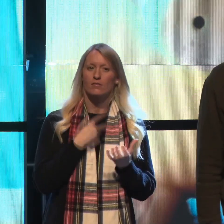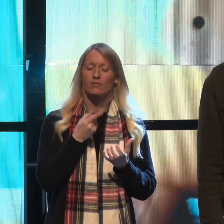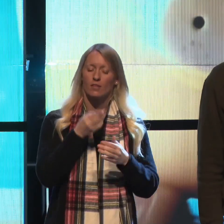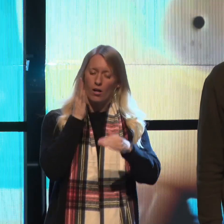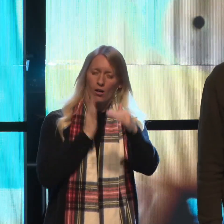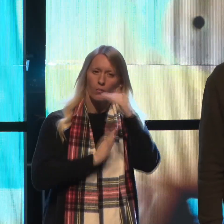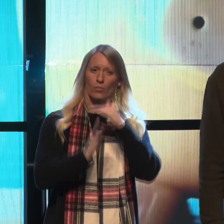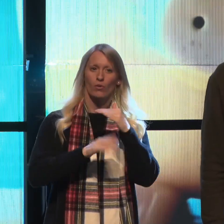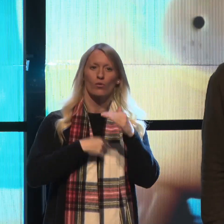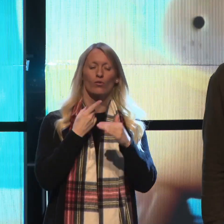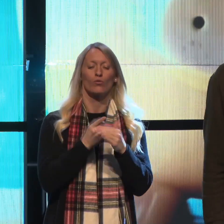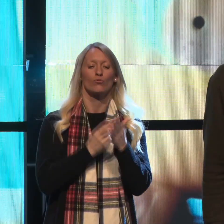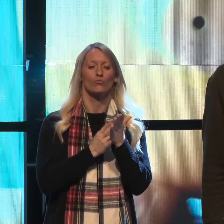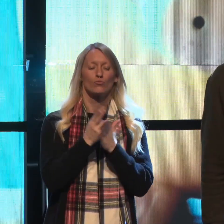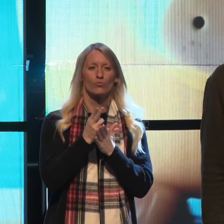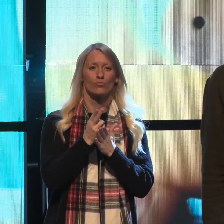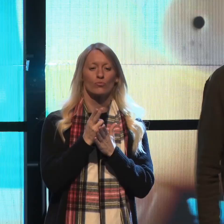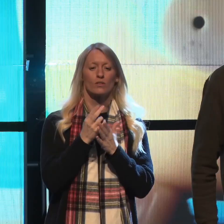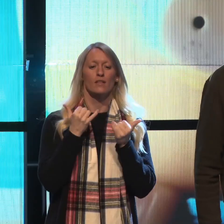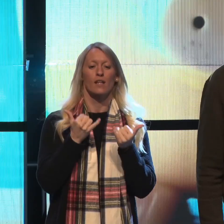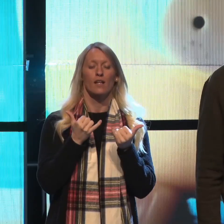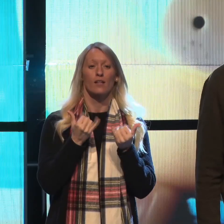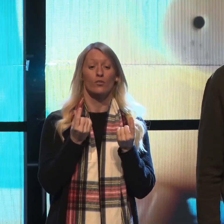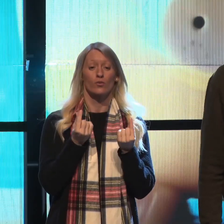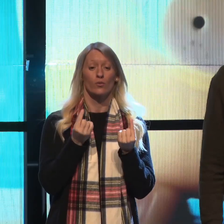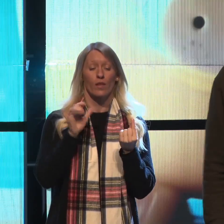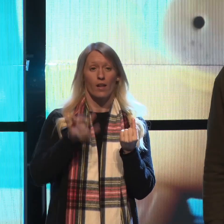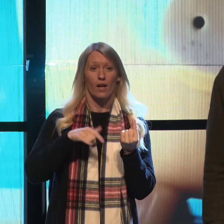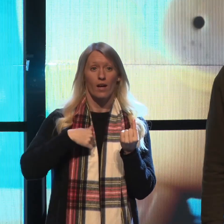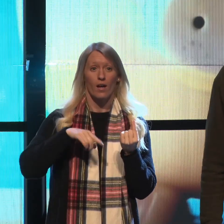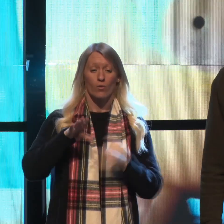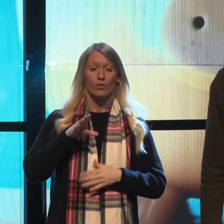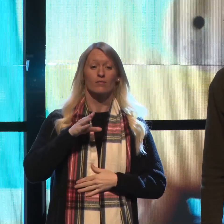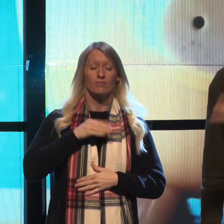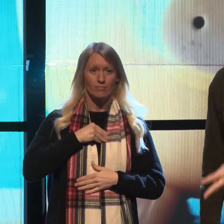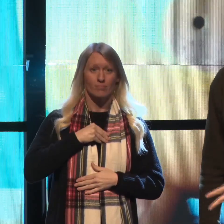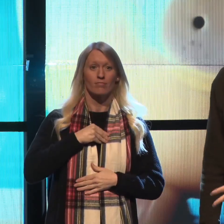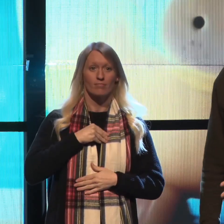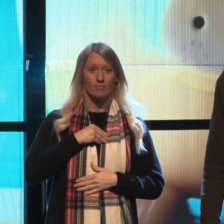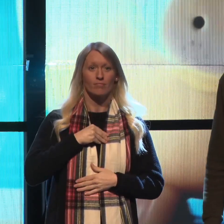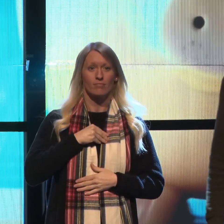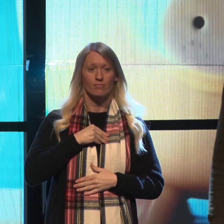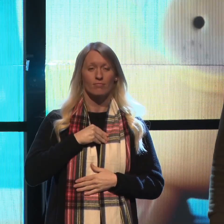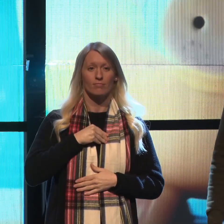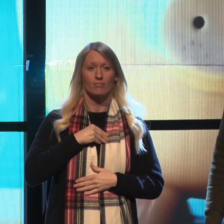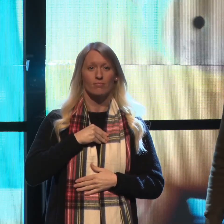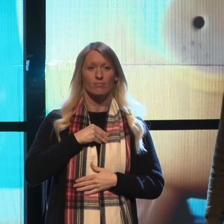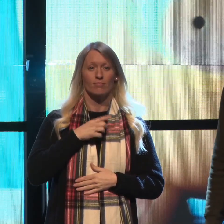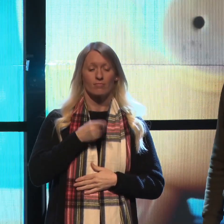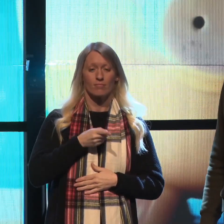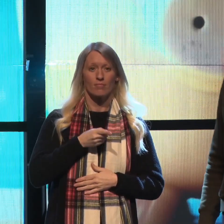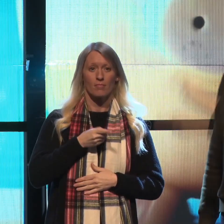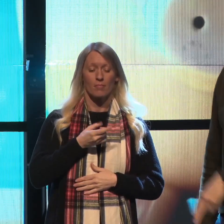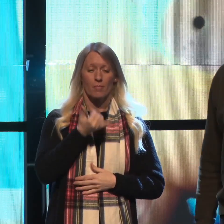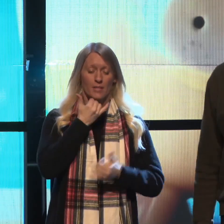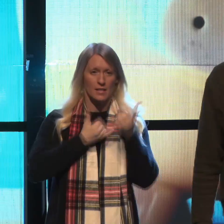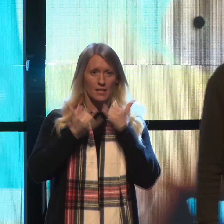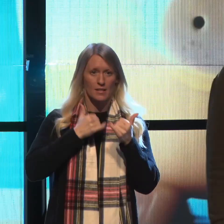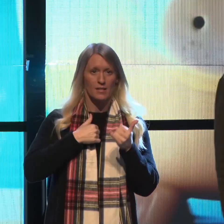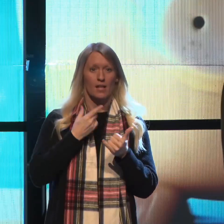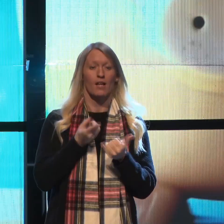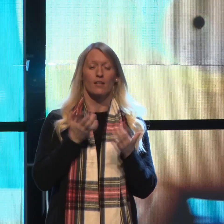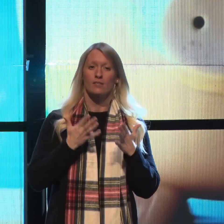truth. And in doing that, I want to own the mistakes that I've made. I want to own the ways in which I perpetuated